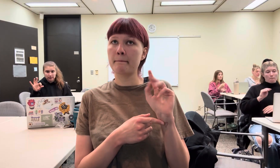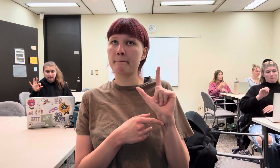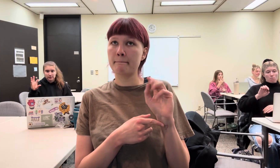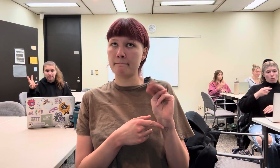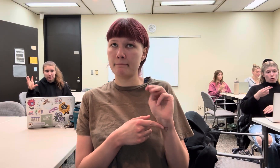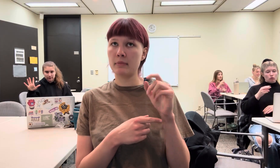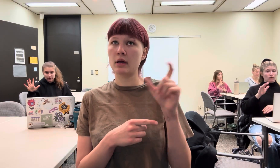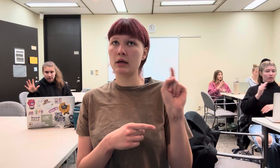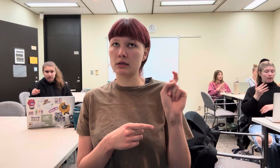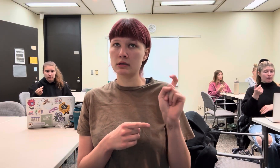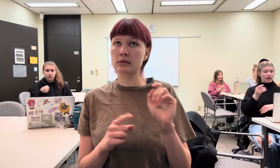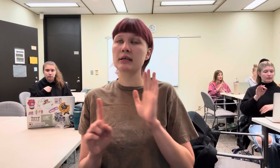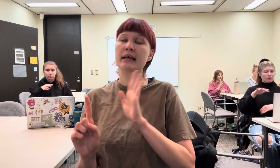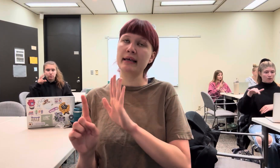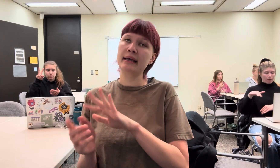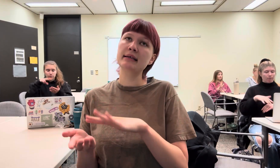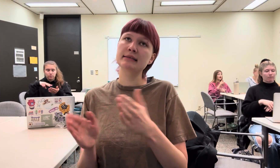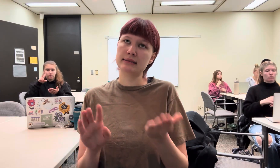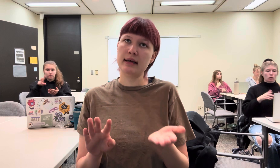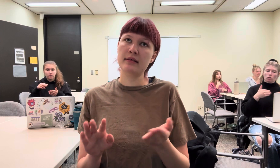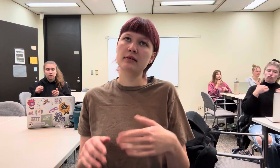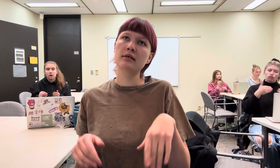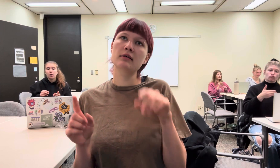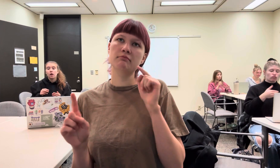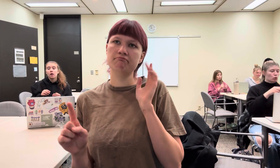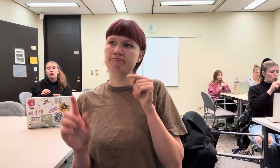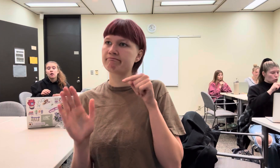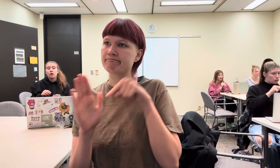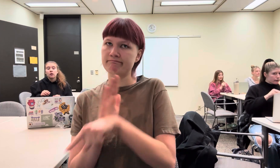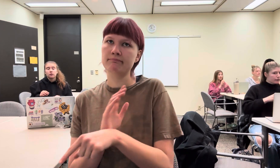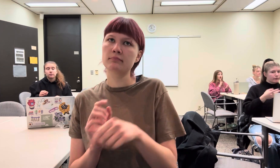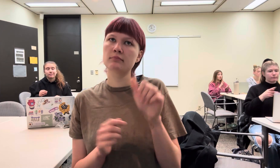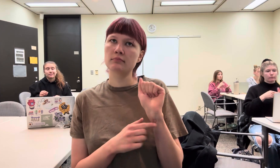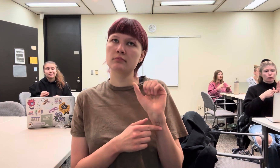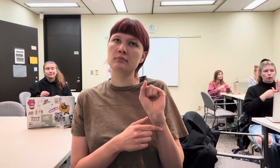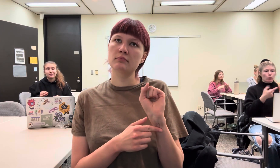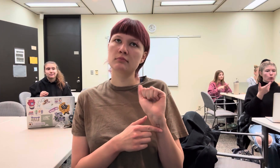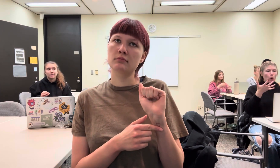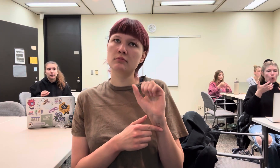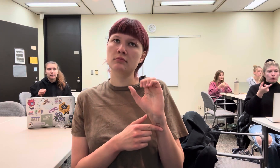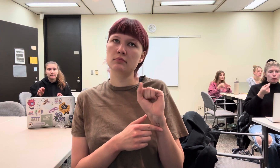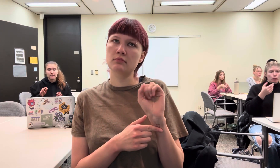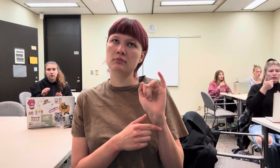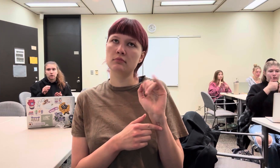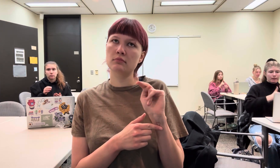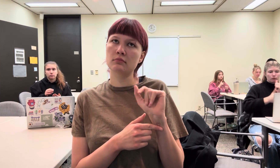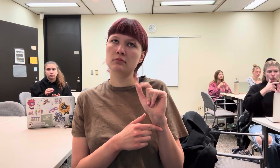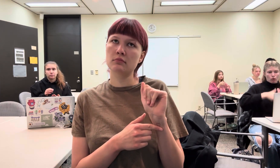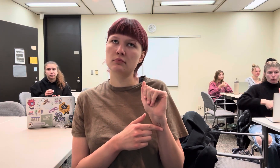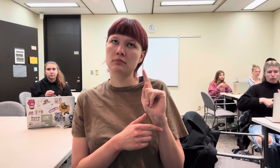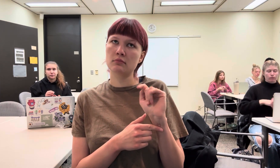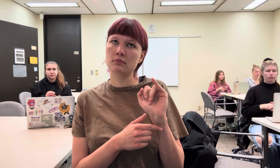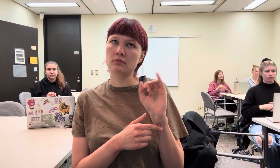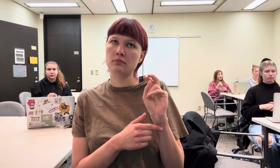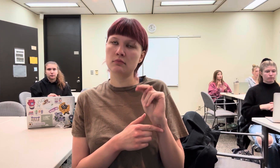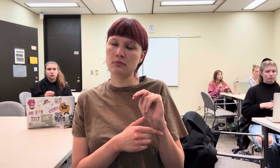can kind of break it down and show you what I'm wanting you to do with each piece. So that first sentence, remember how